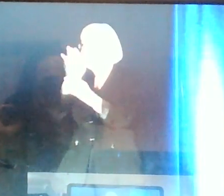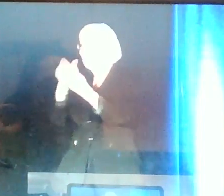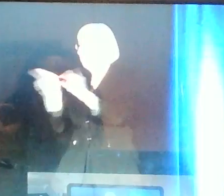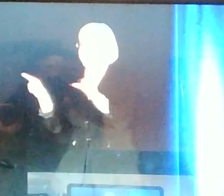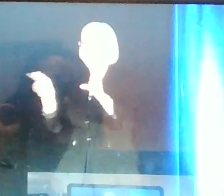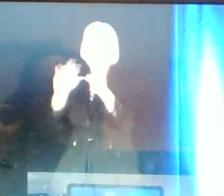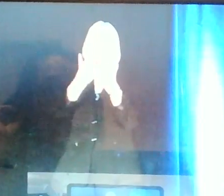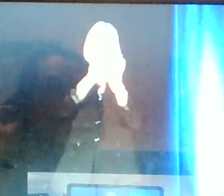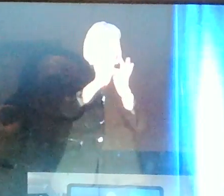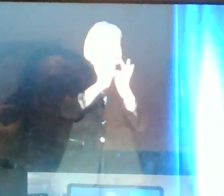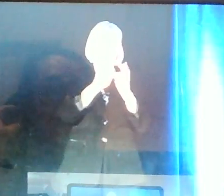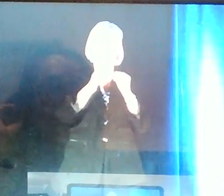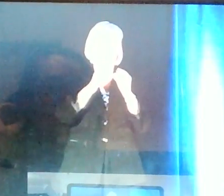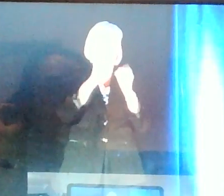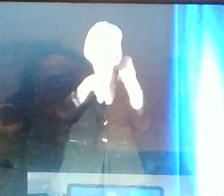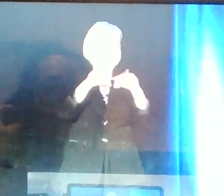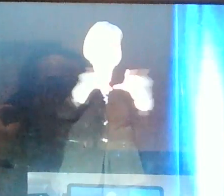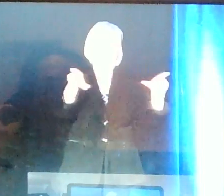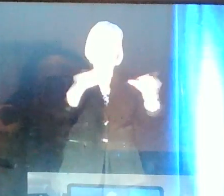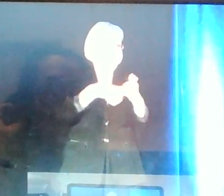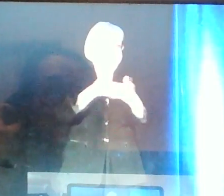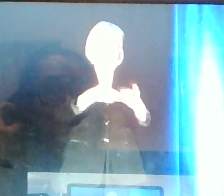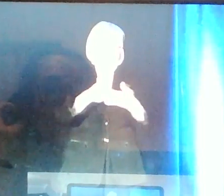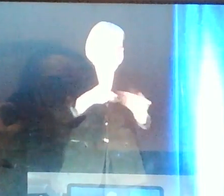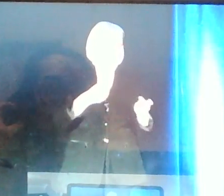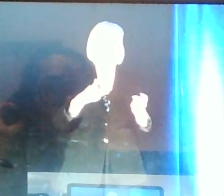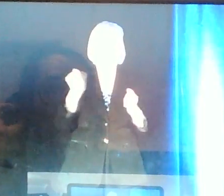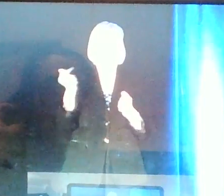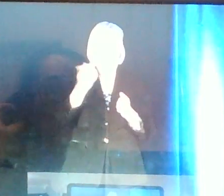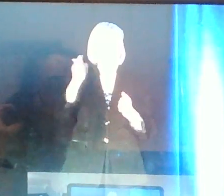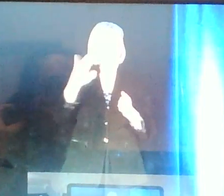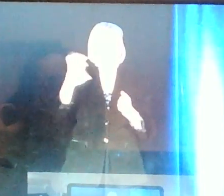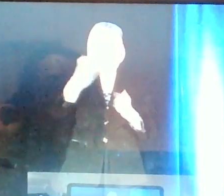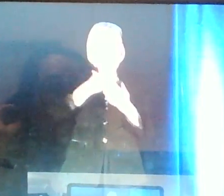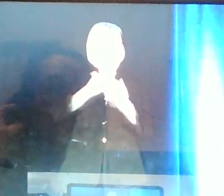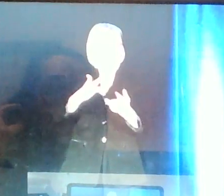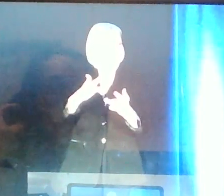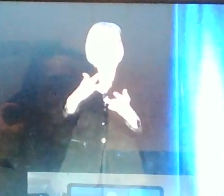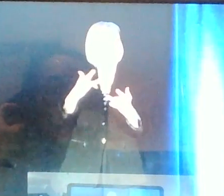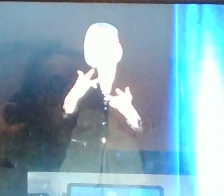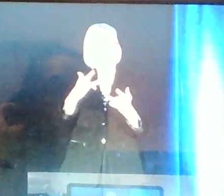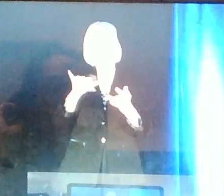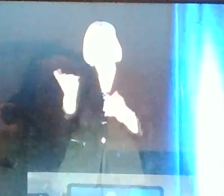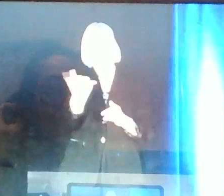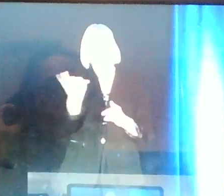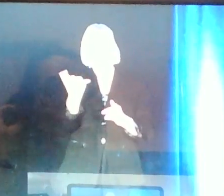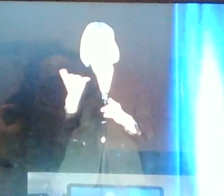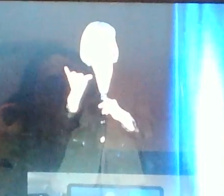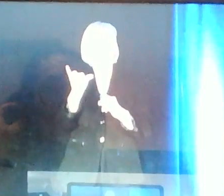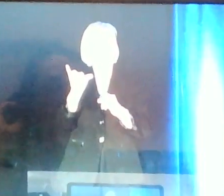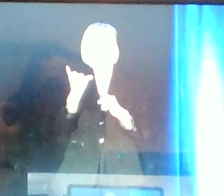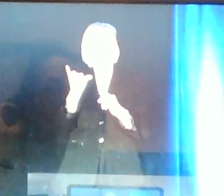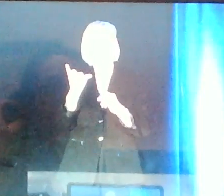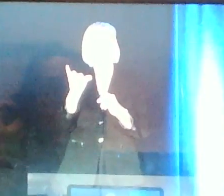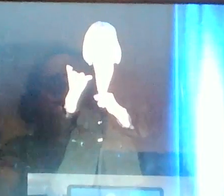Interpreting, transliterating, research, spoken language, interpreting language, whatever. They're all usually the same.